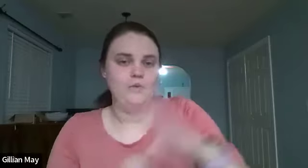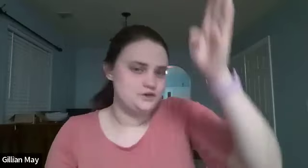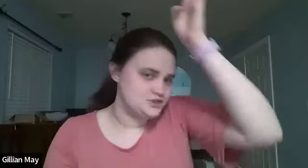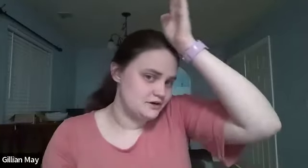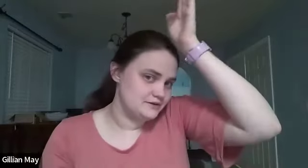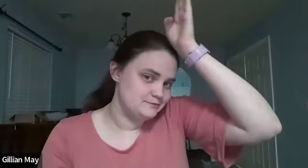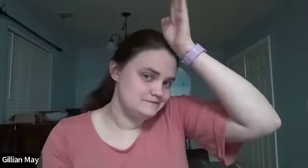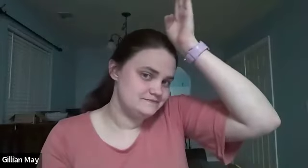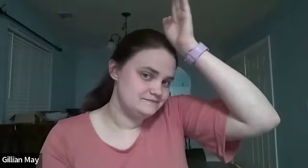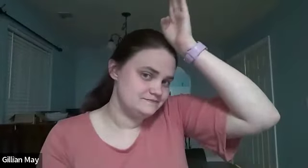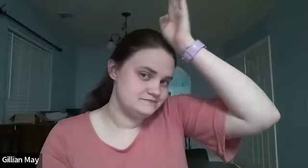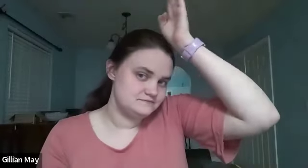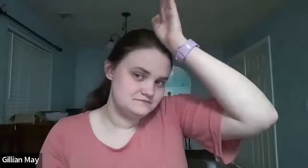or shark.